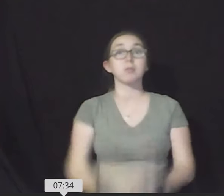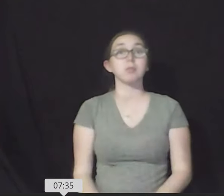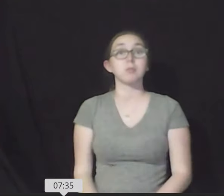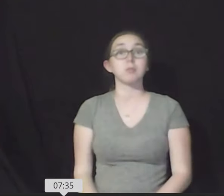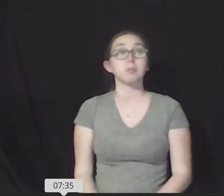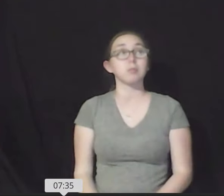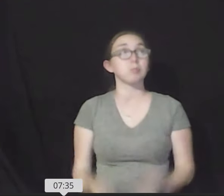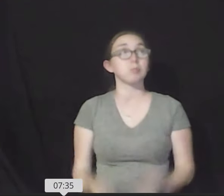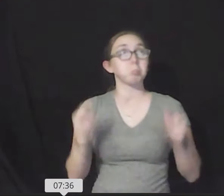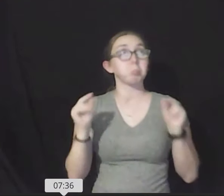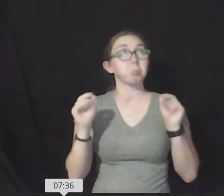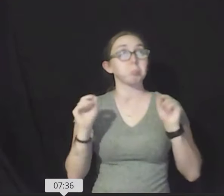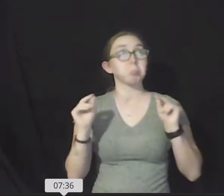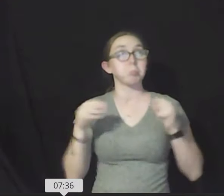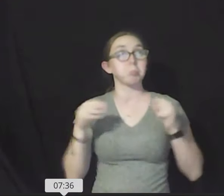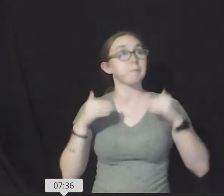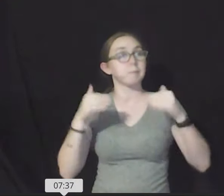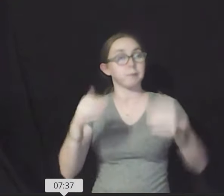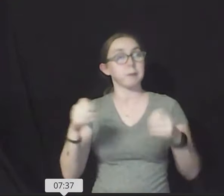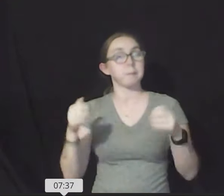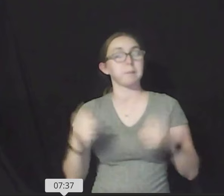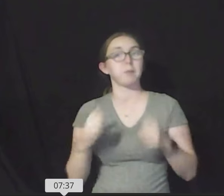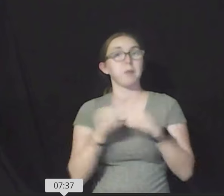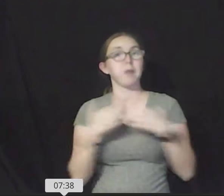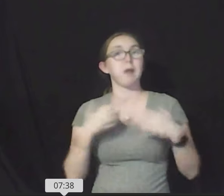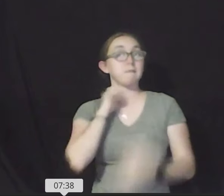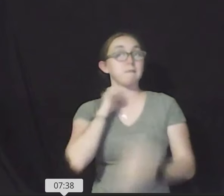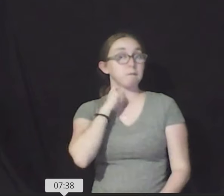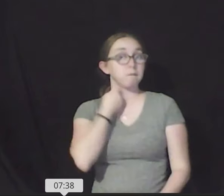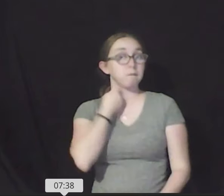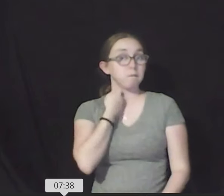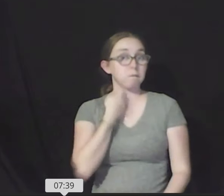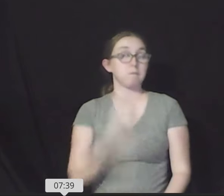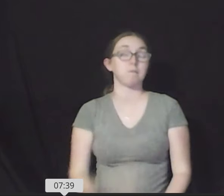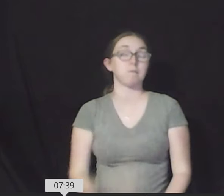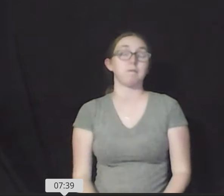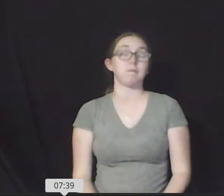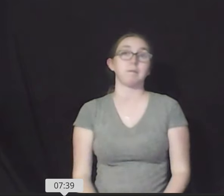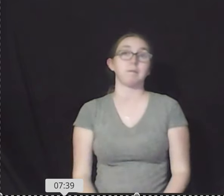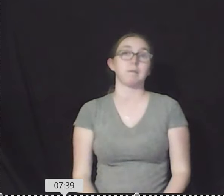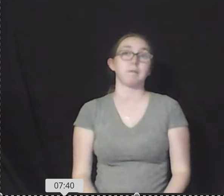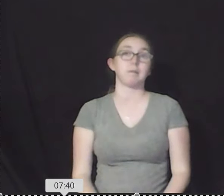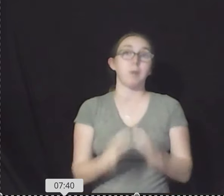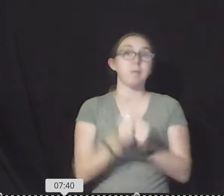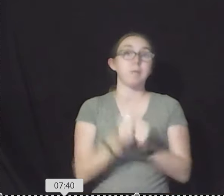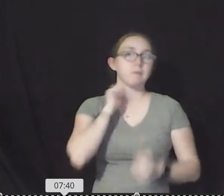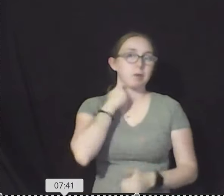No questions? Alright, then let's walk back to our seat without our voice. 10. Stand shoulder to shoulder with your vocab.